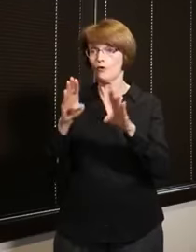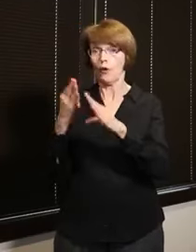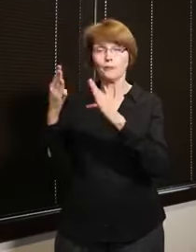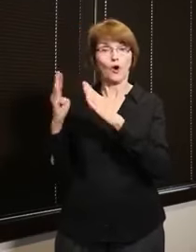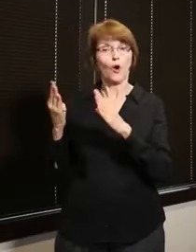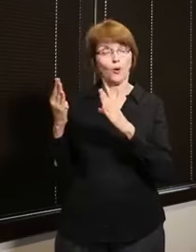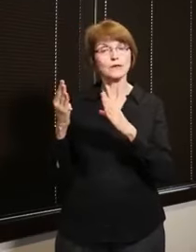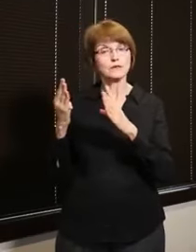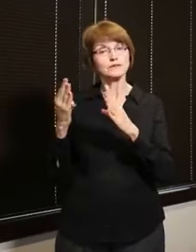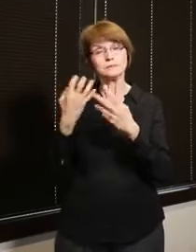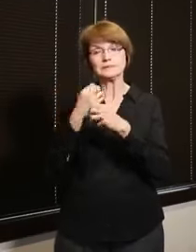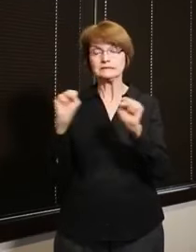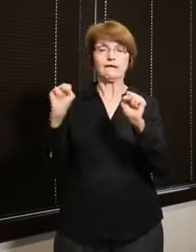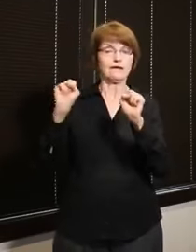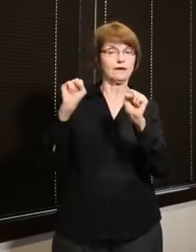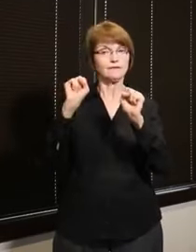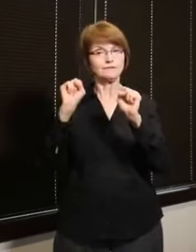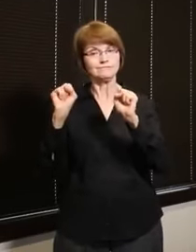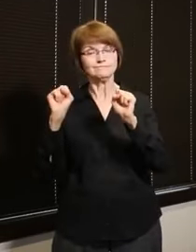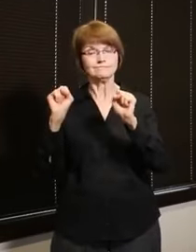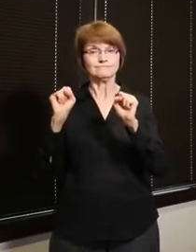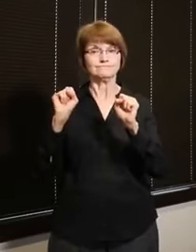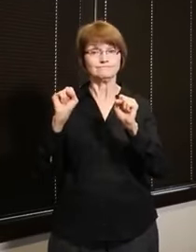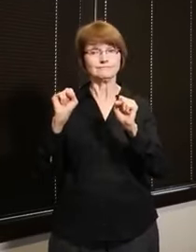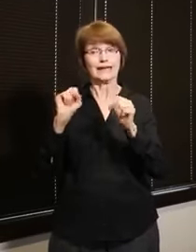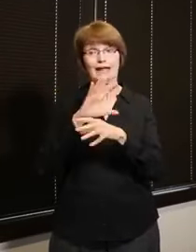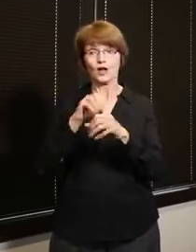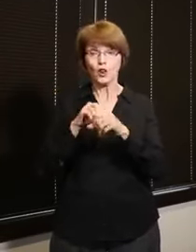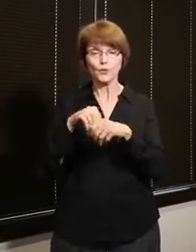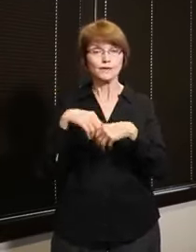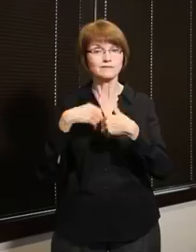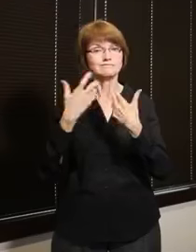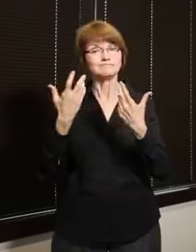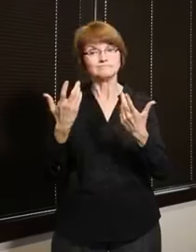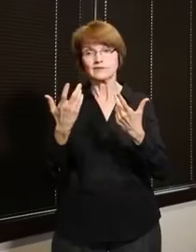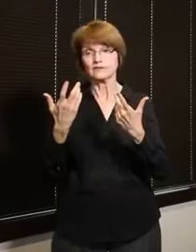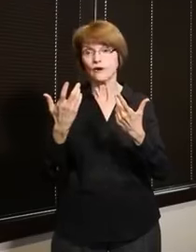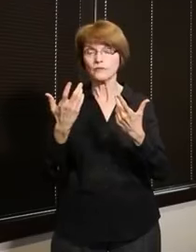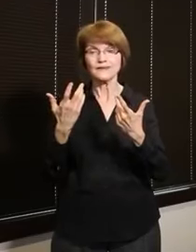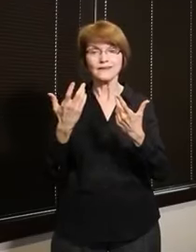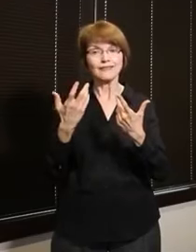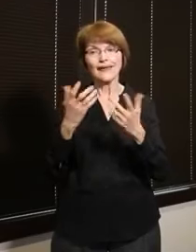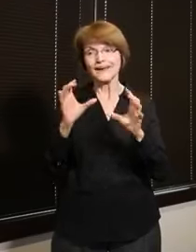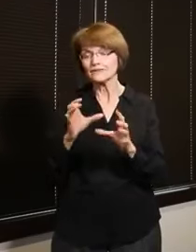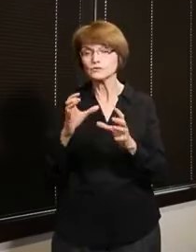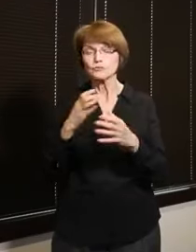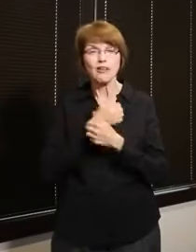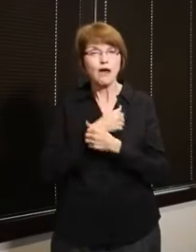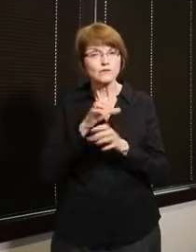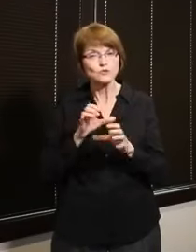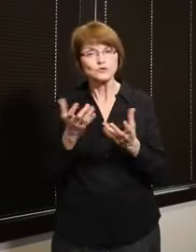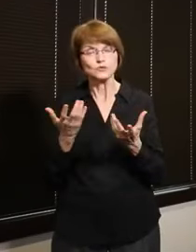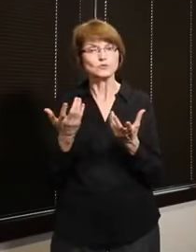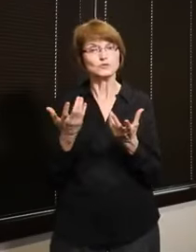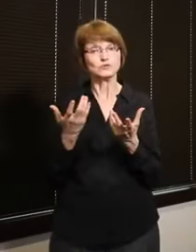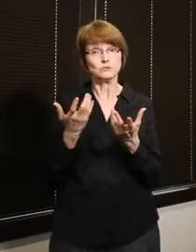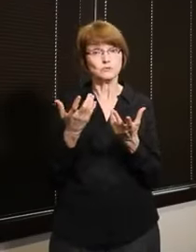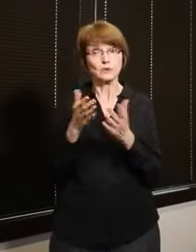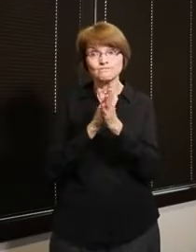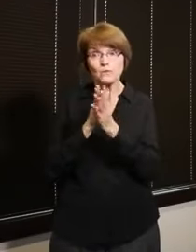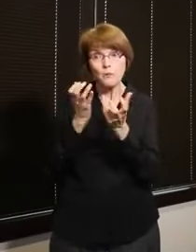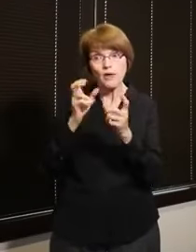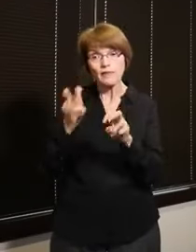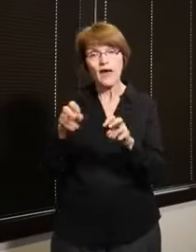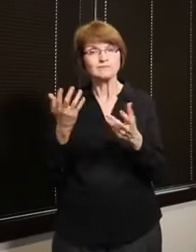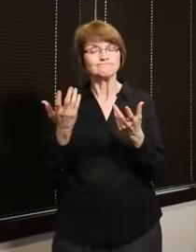the economy and the society, including all of those things we love to do. And so it's really incumbent upon us to make sure